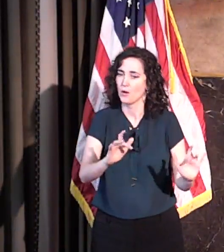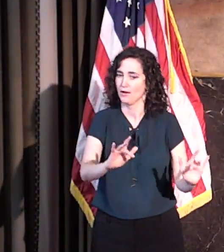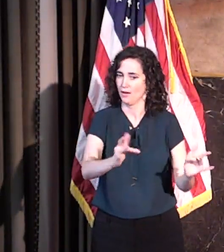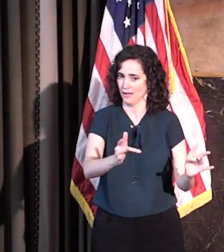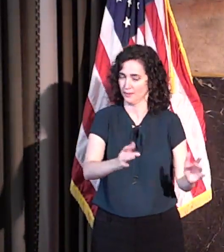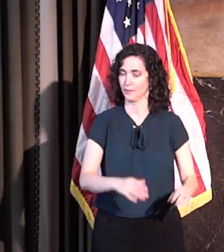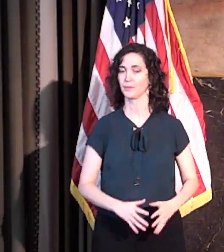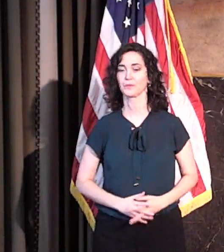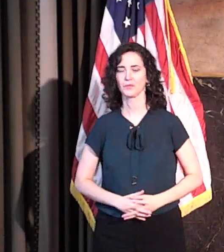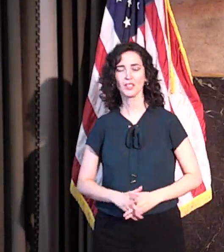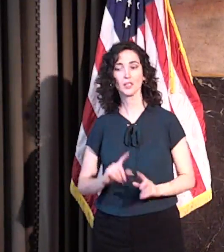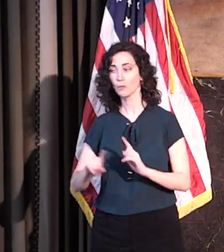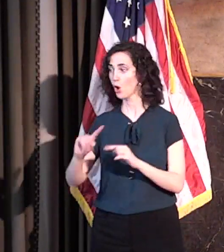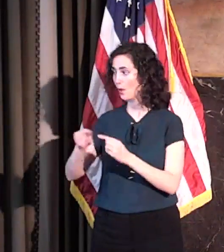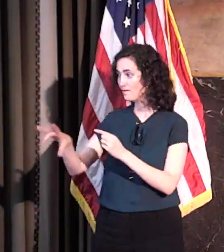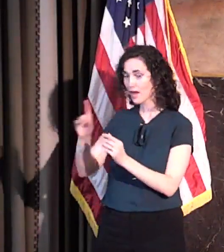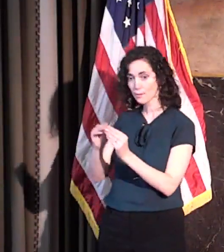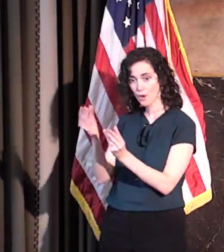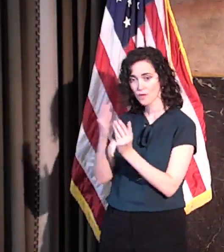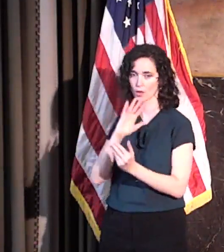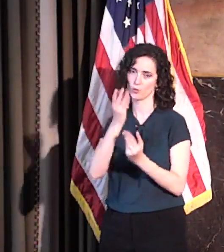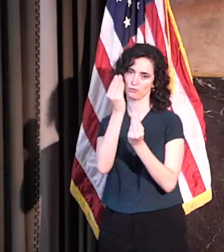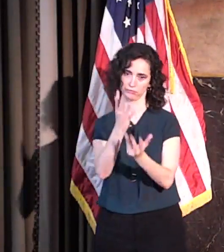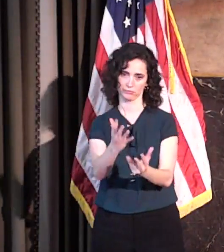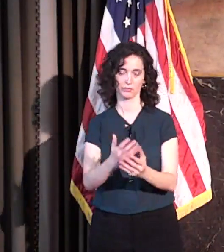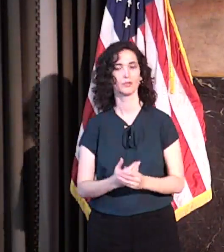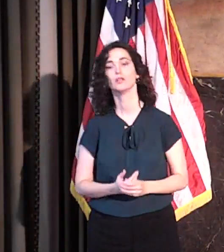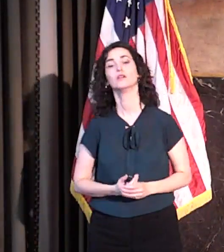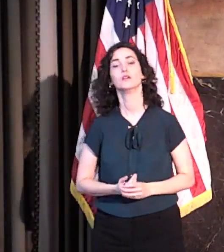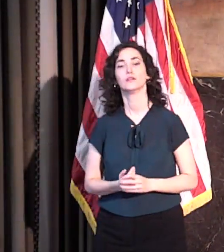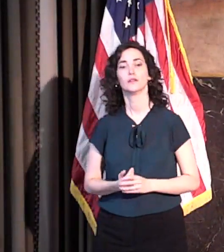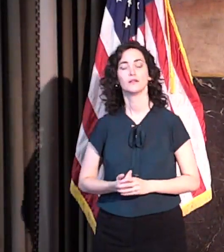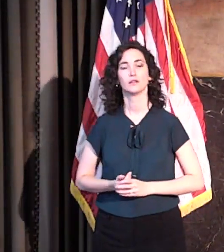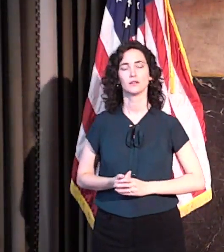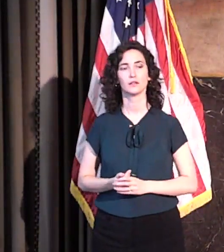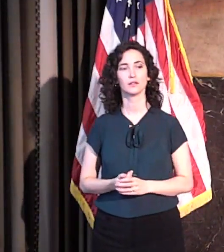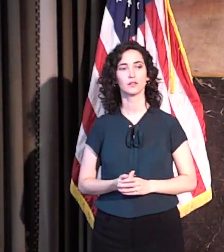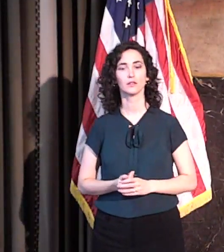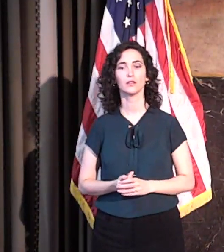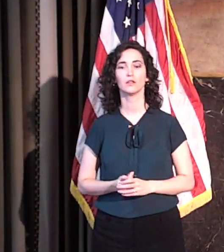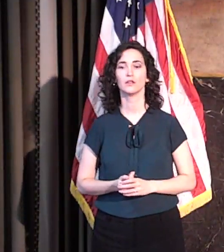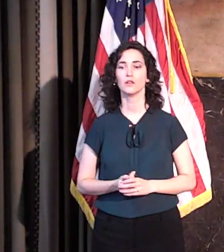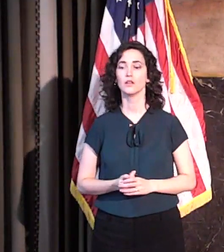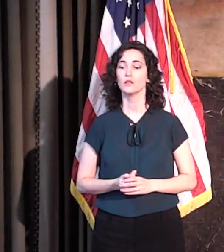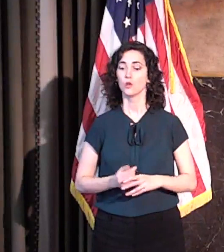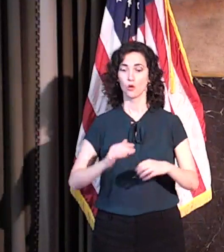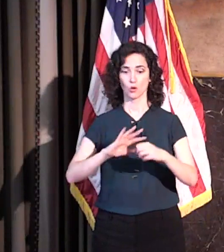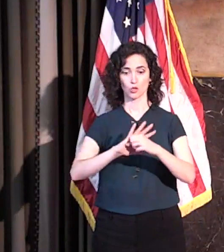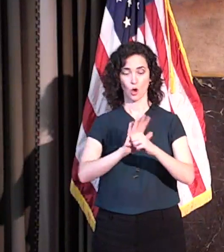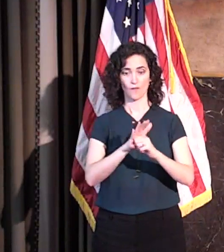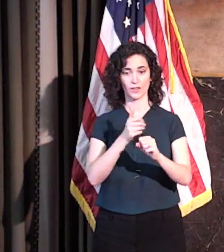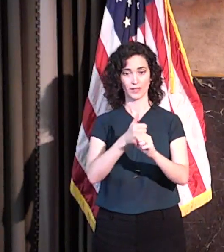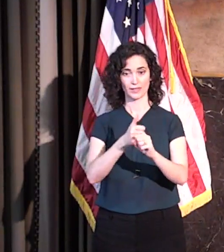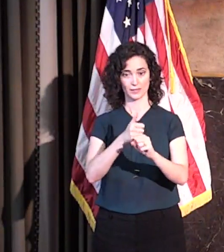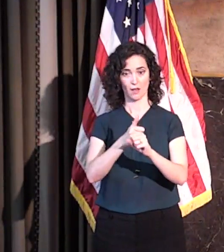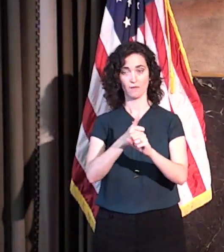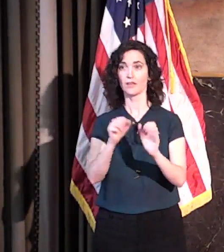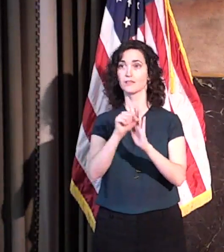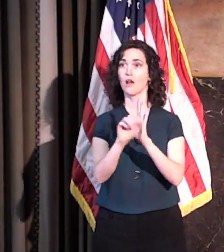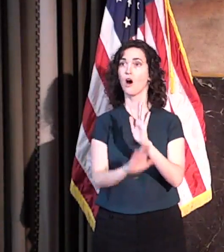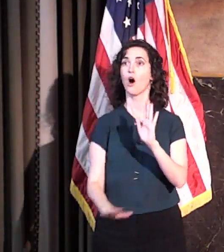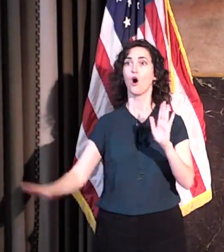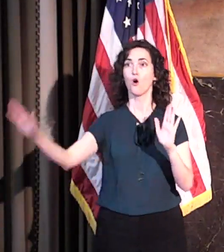COVID as a whole, when you look at the state as one state, continues to go down in Louisiana, and that gives us a lot of